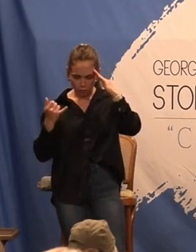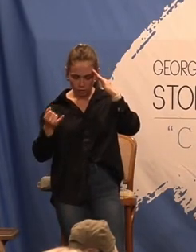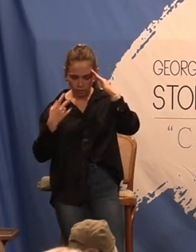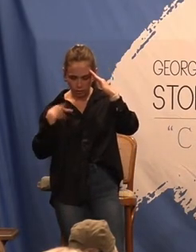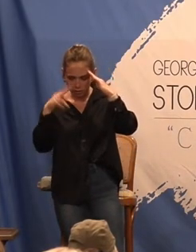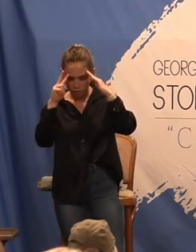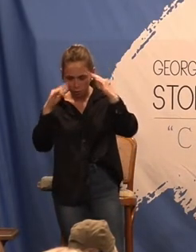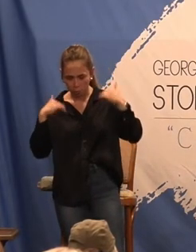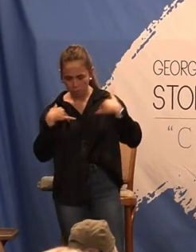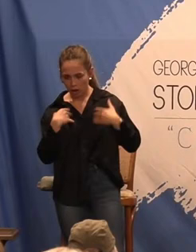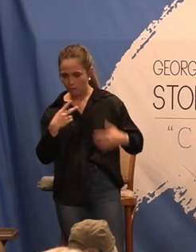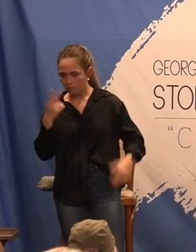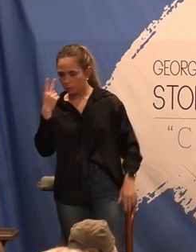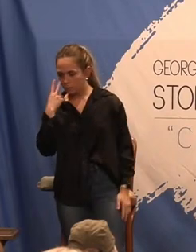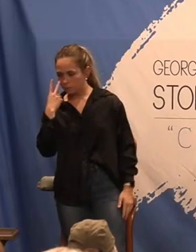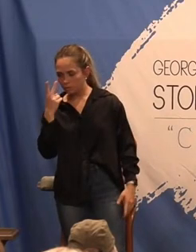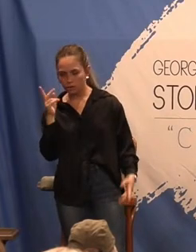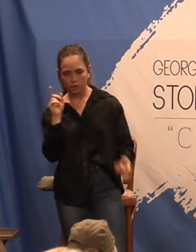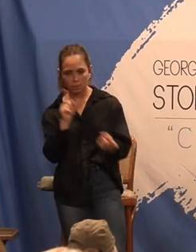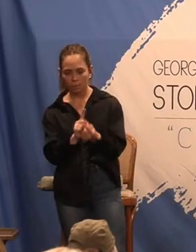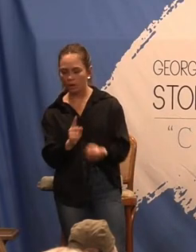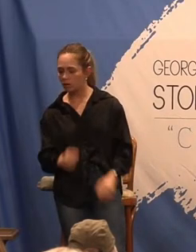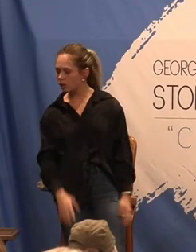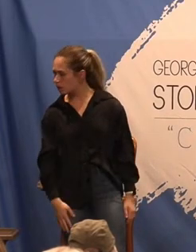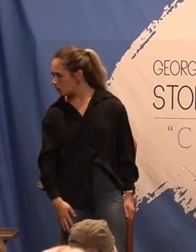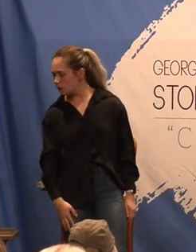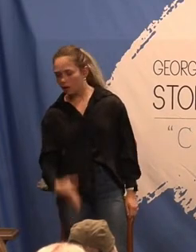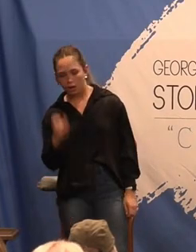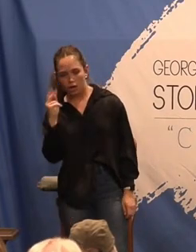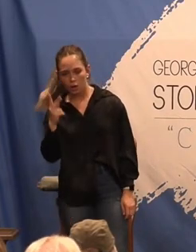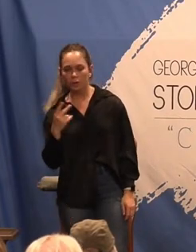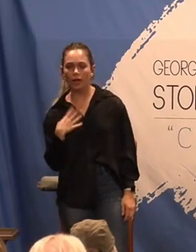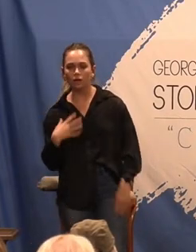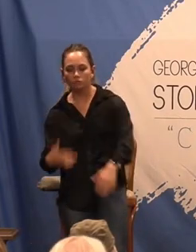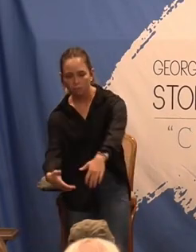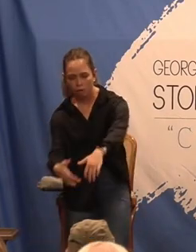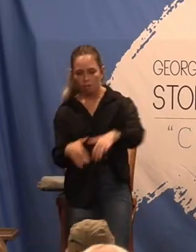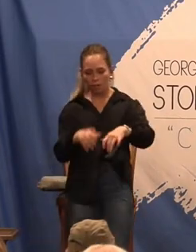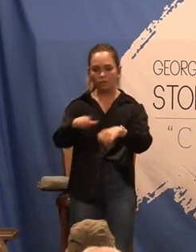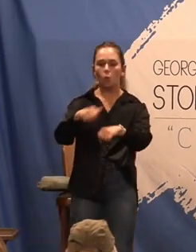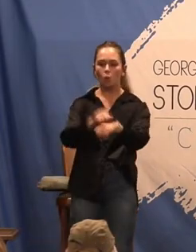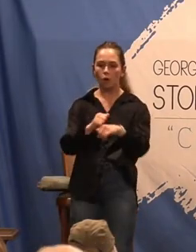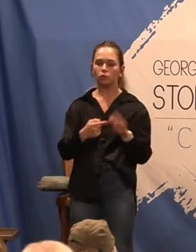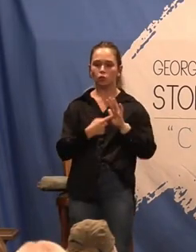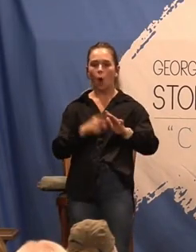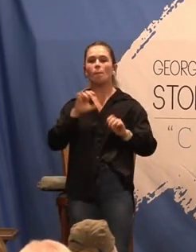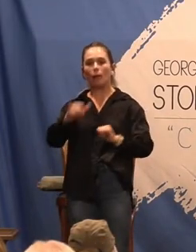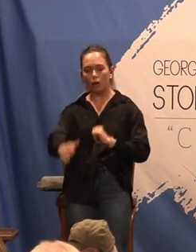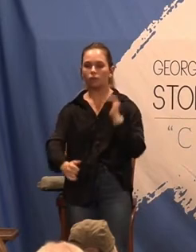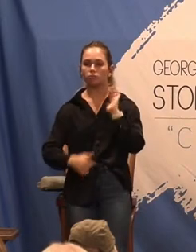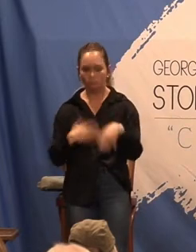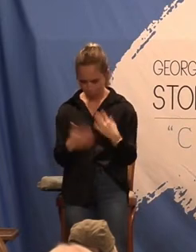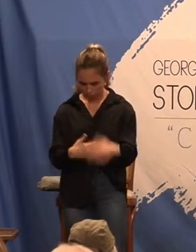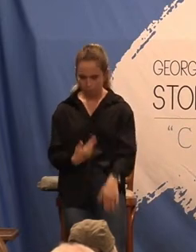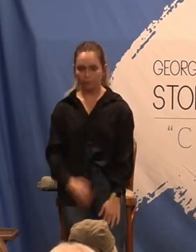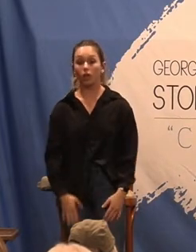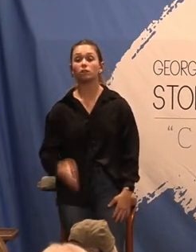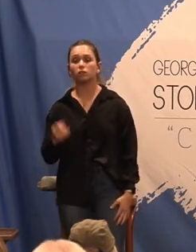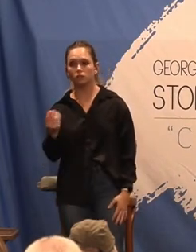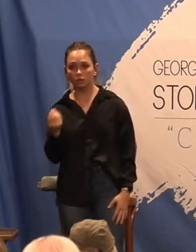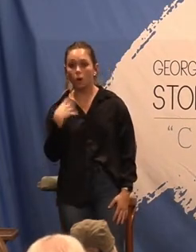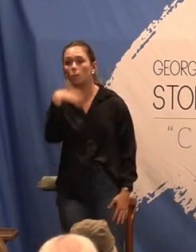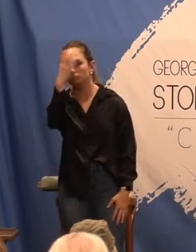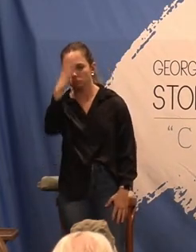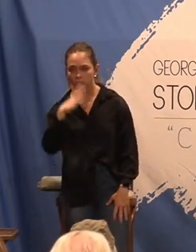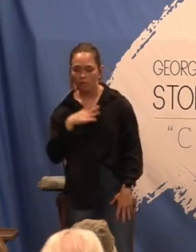stupidest creature I have ever met. He said, all right, man, lift the rock. We'll show him how it went down. So man